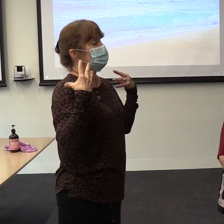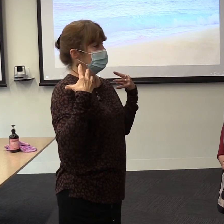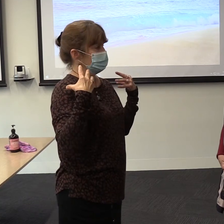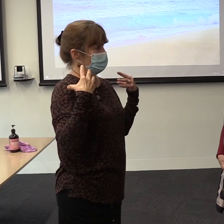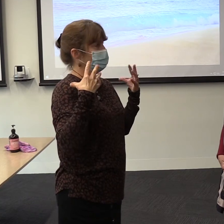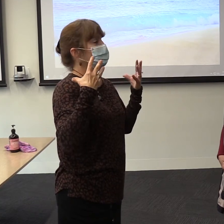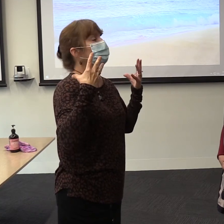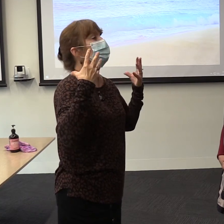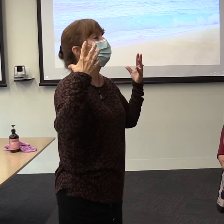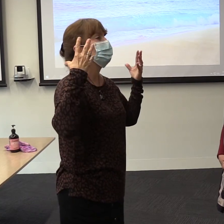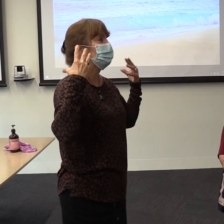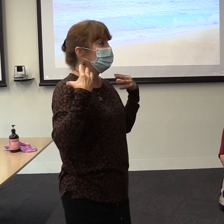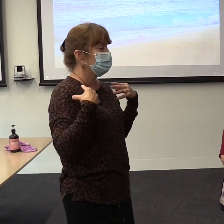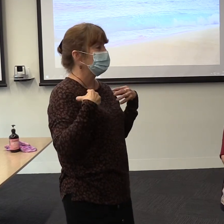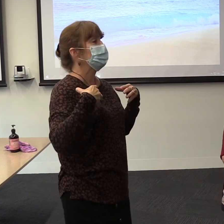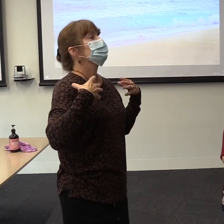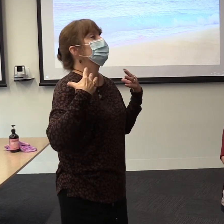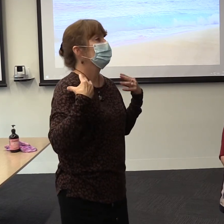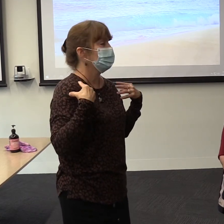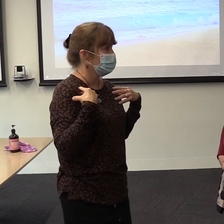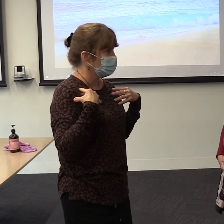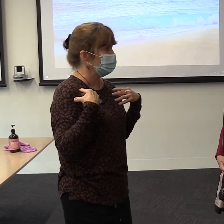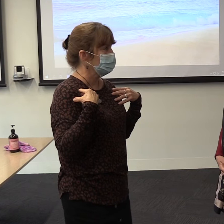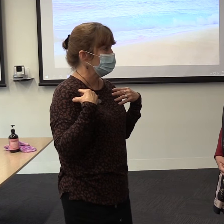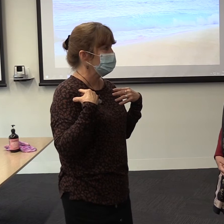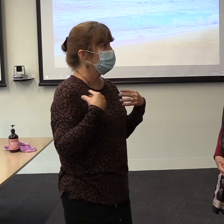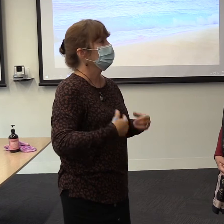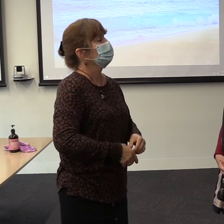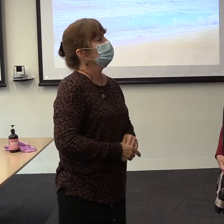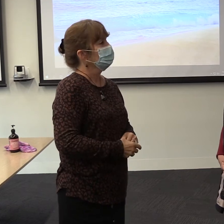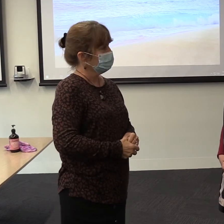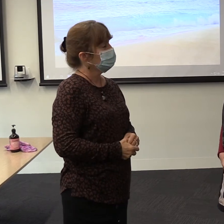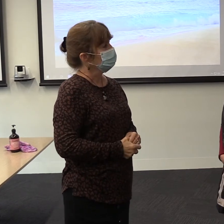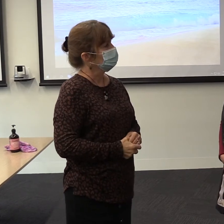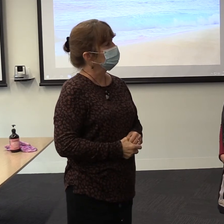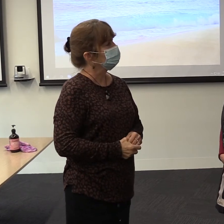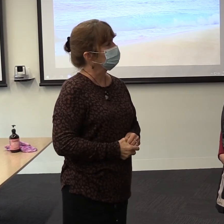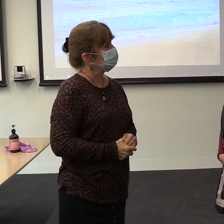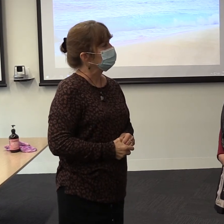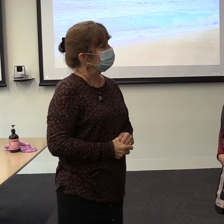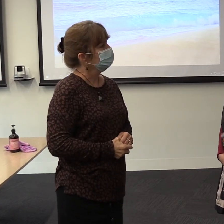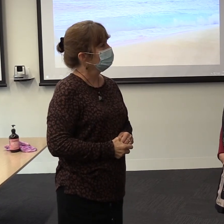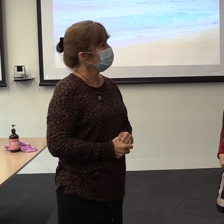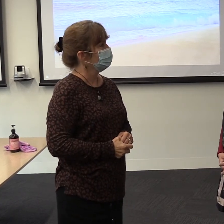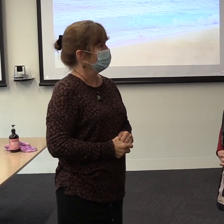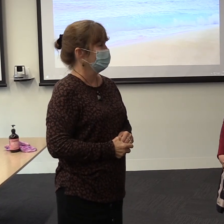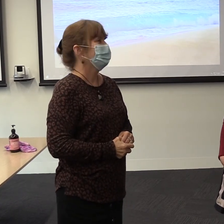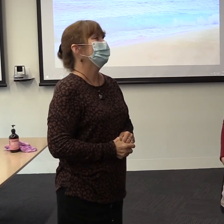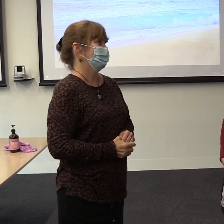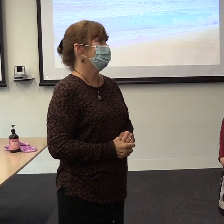sense of kind of your body relaxing and letting go a little bit? I did. Also very conscious of my breath behind my mask. It was breathing